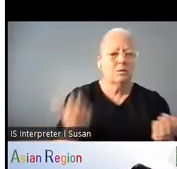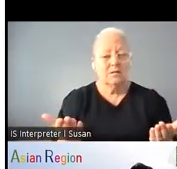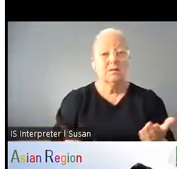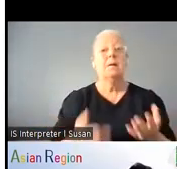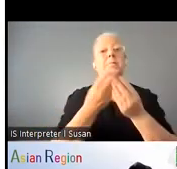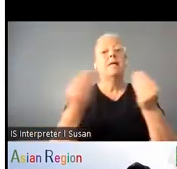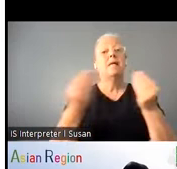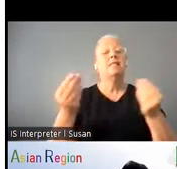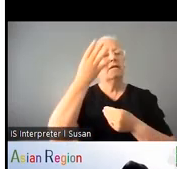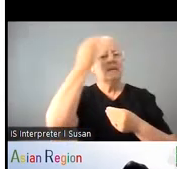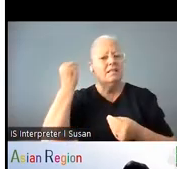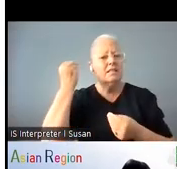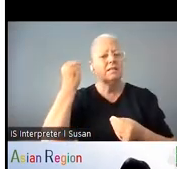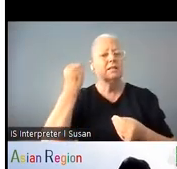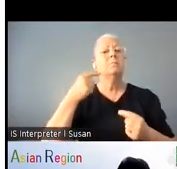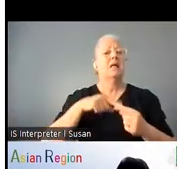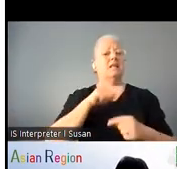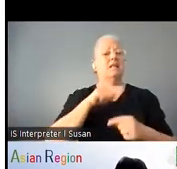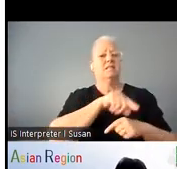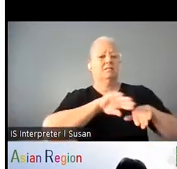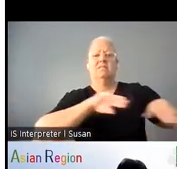are segregated from the society.